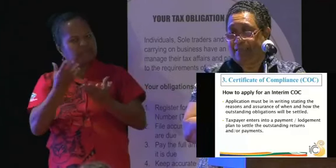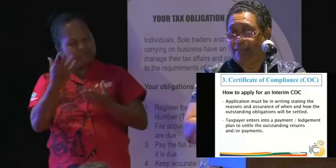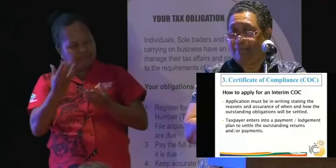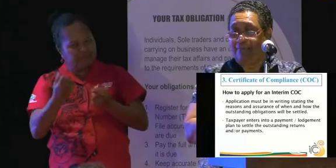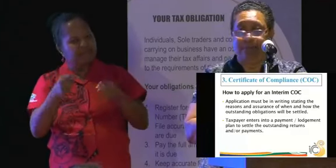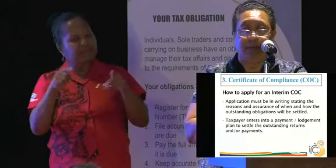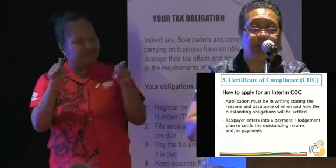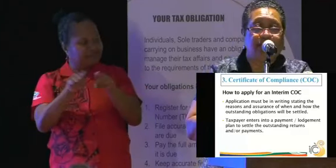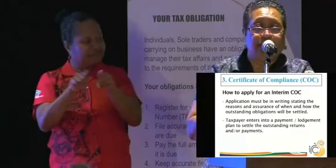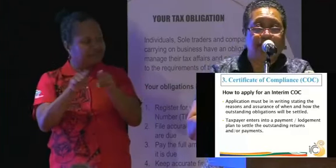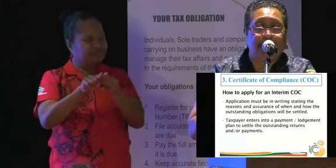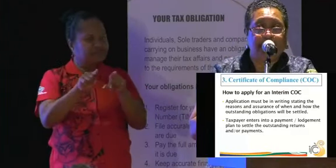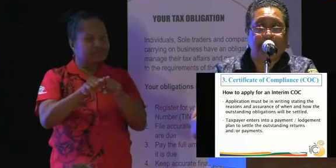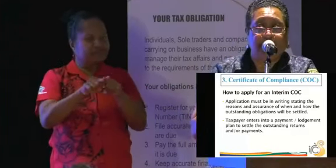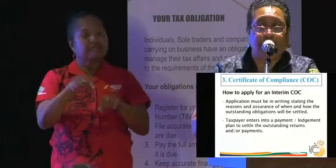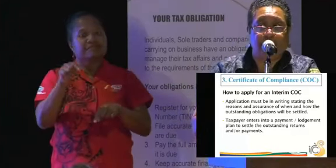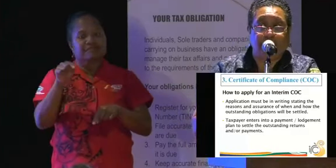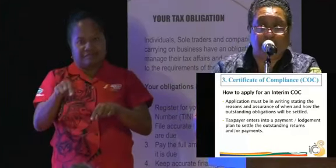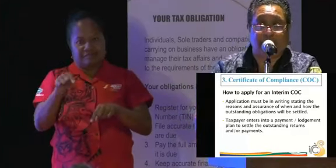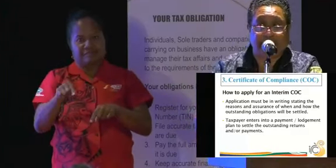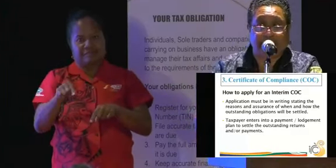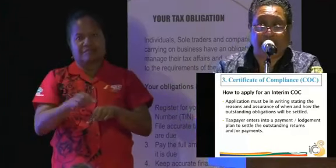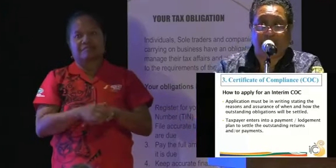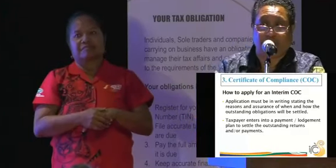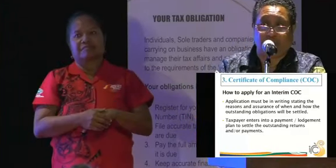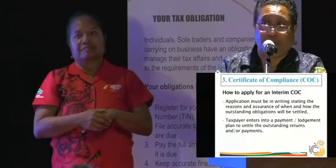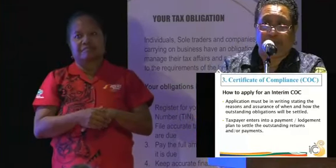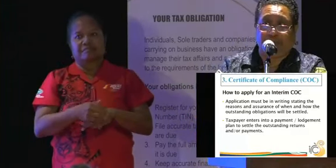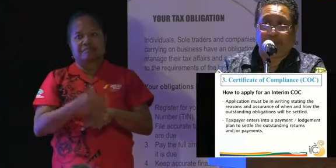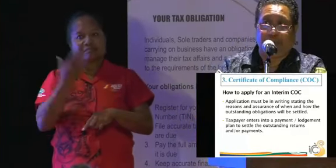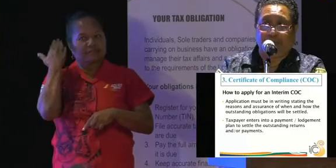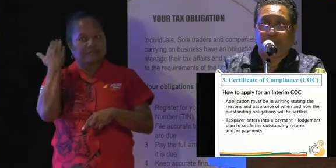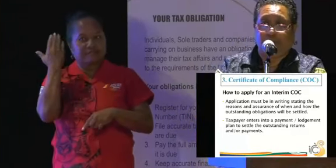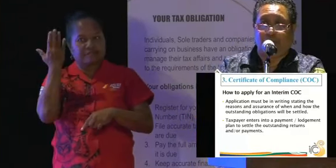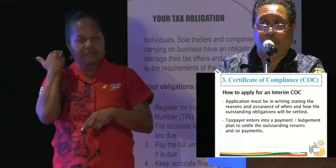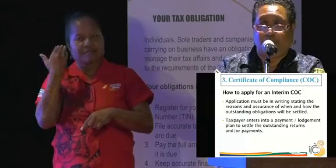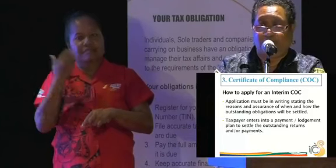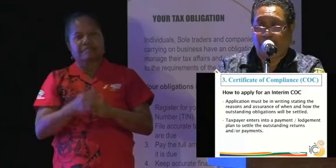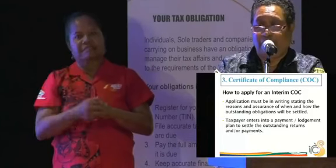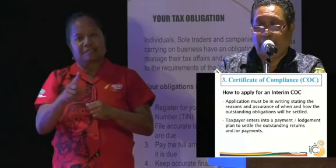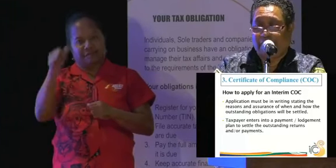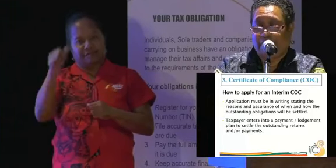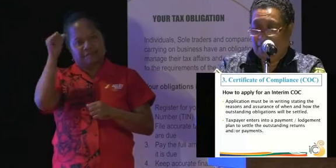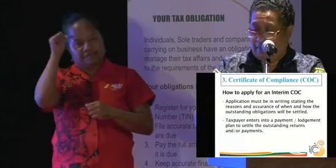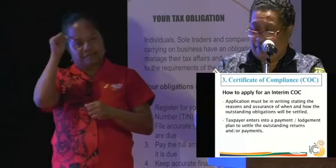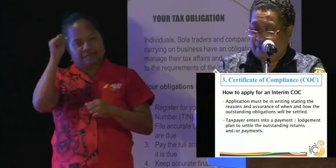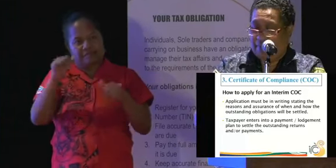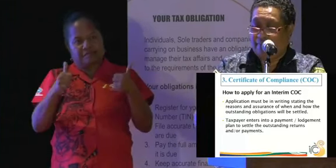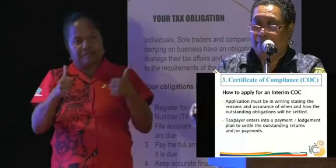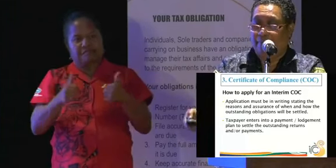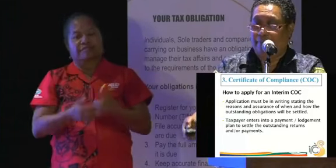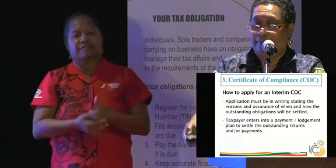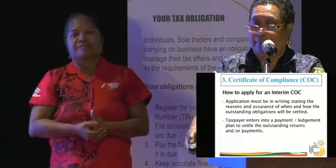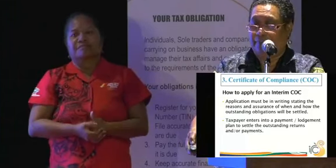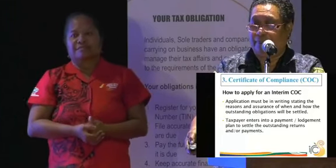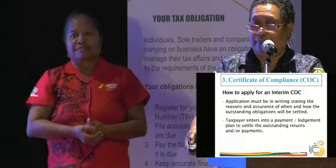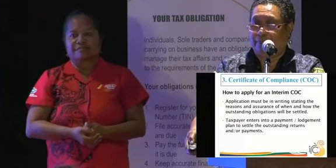this interim application for interim certificates already, so you would know.